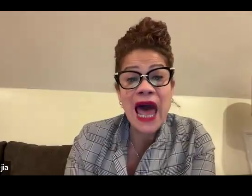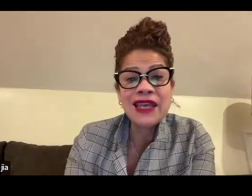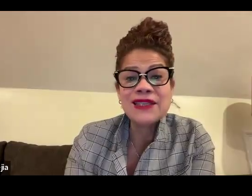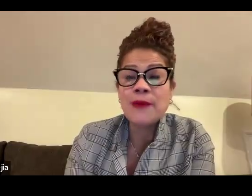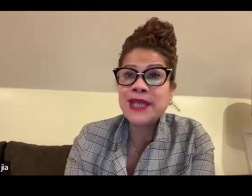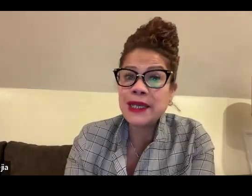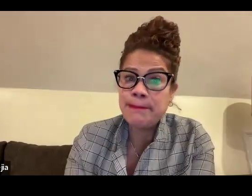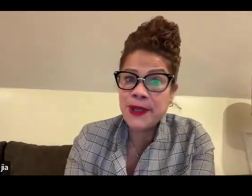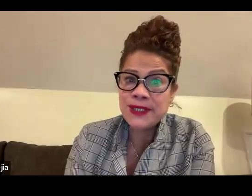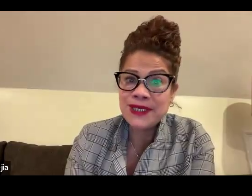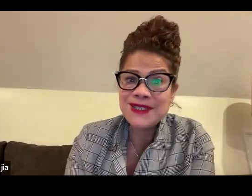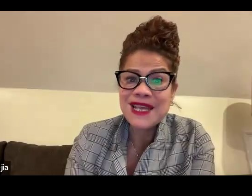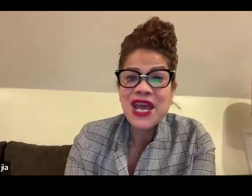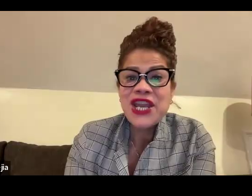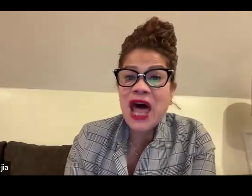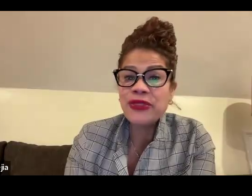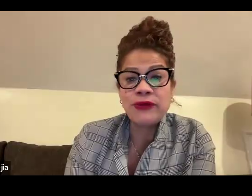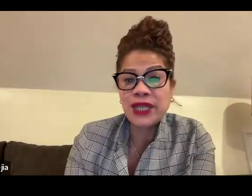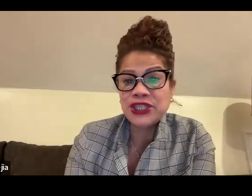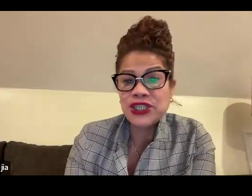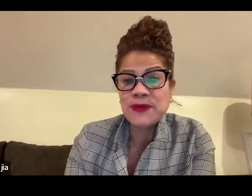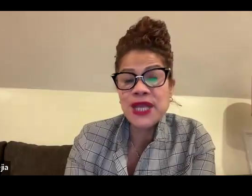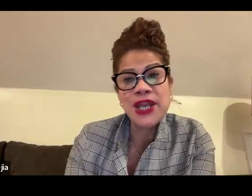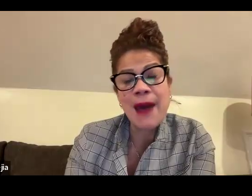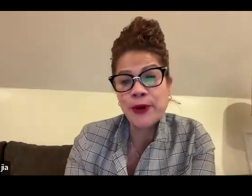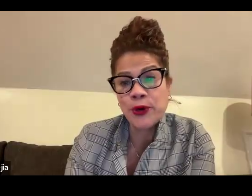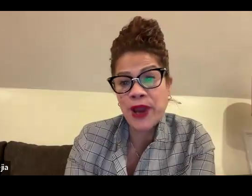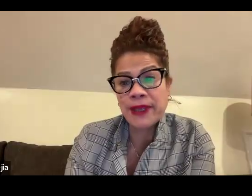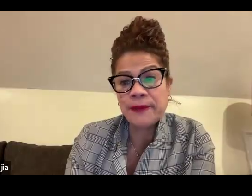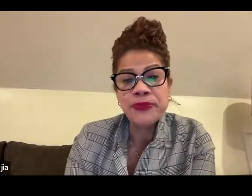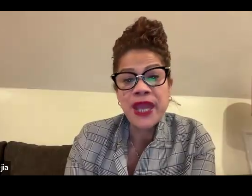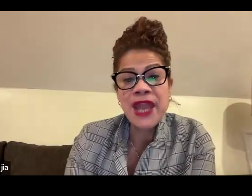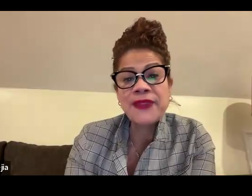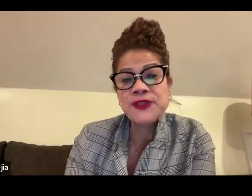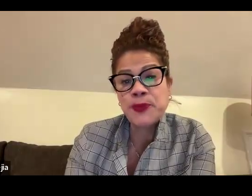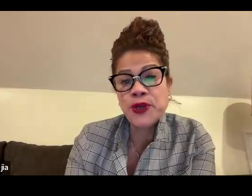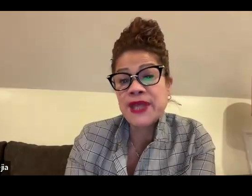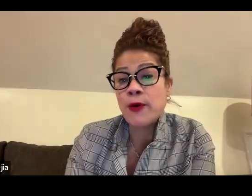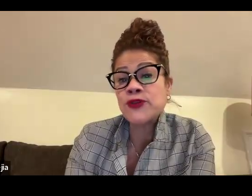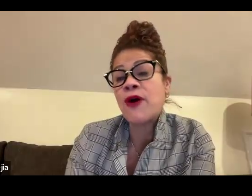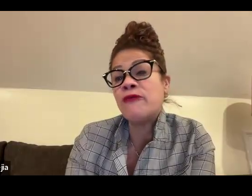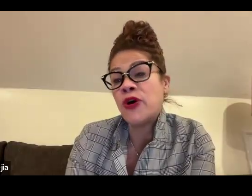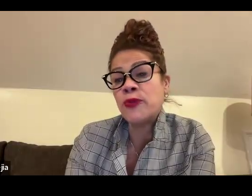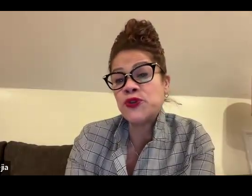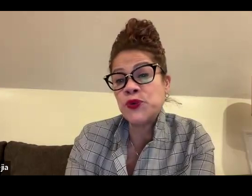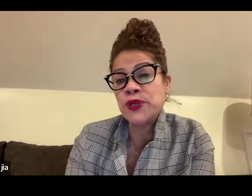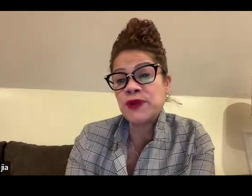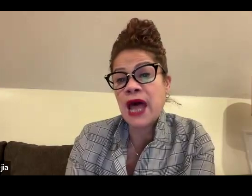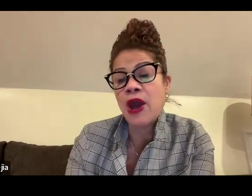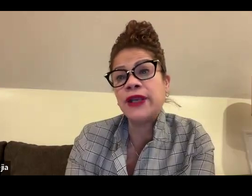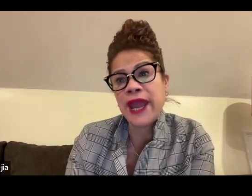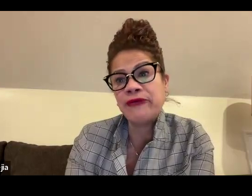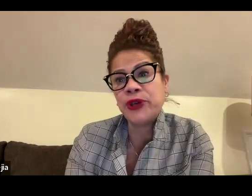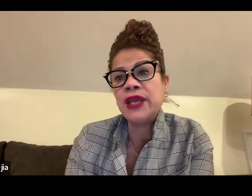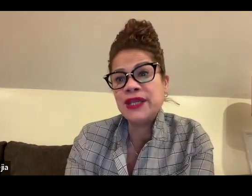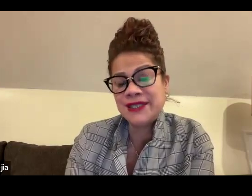What they lack is updated buildings, not the relationships and not programming, and not the supports that most of our vulnerable students